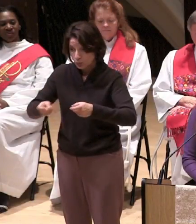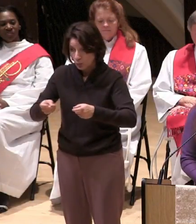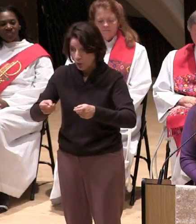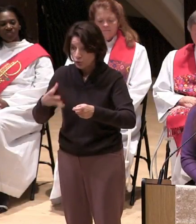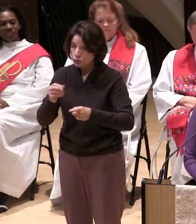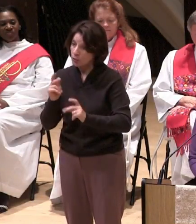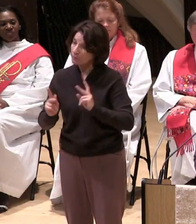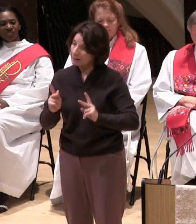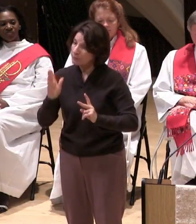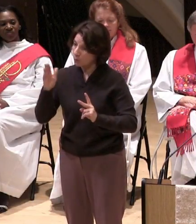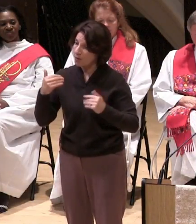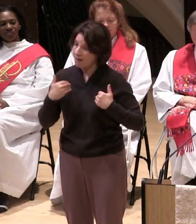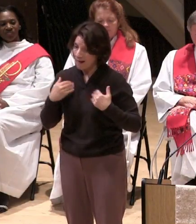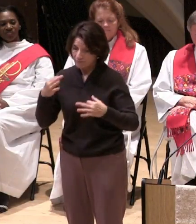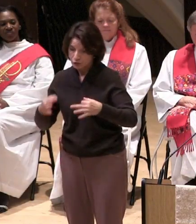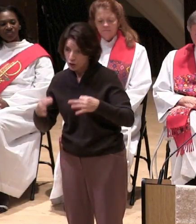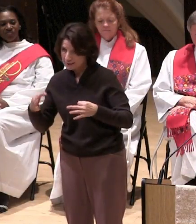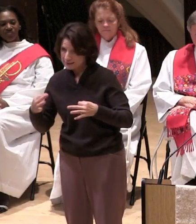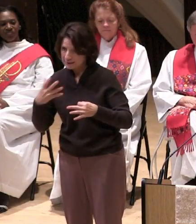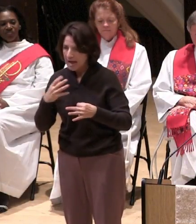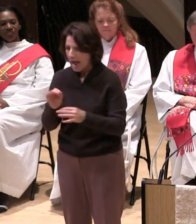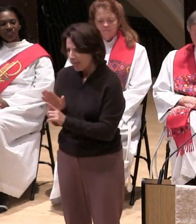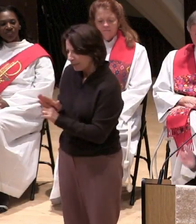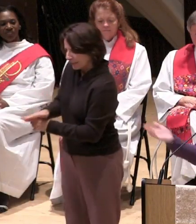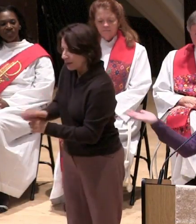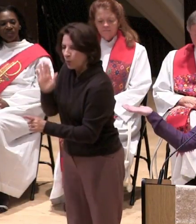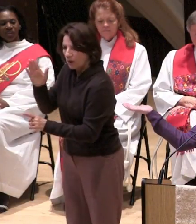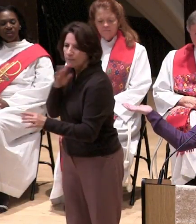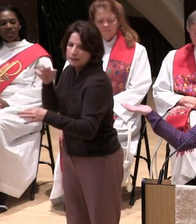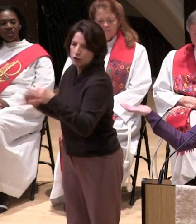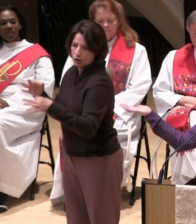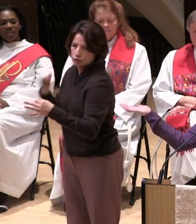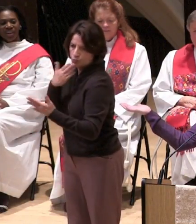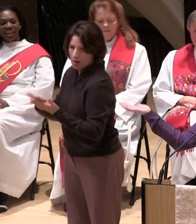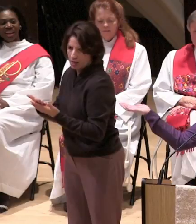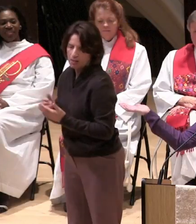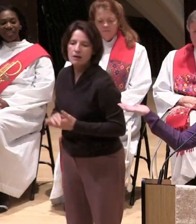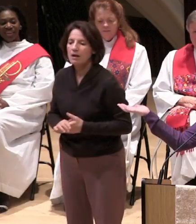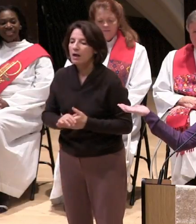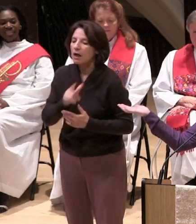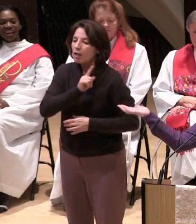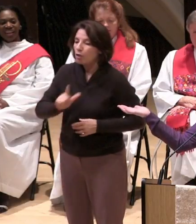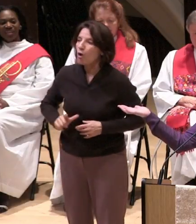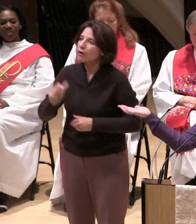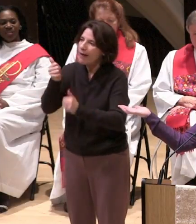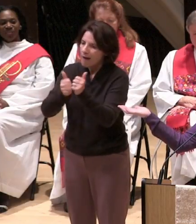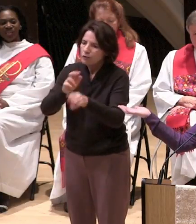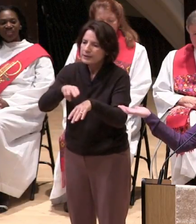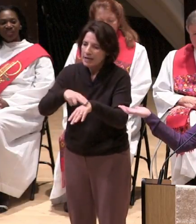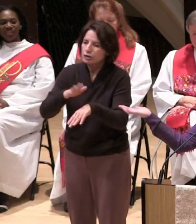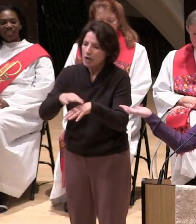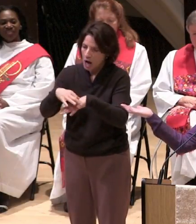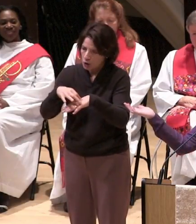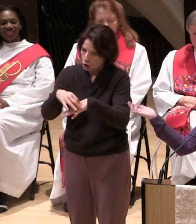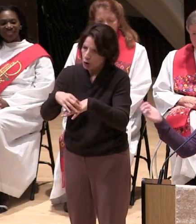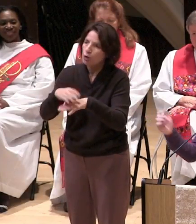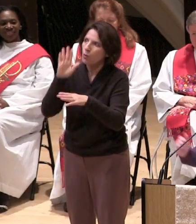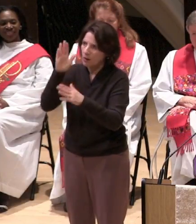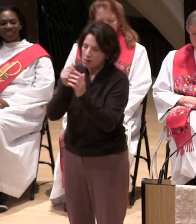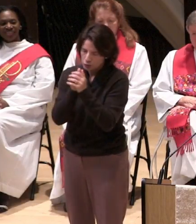with justice and your afflicted ones with judgment. Lord, every nation on earth will adore you.